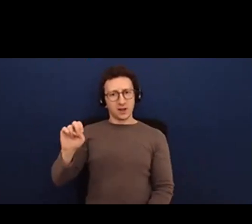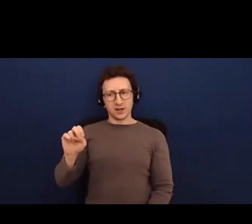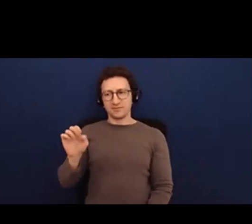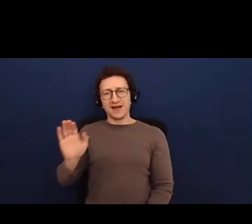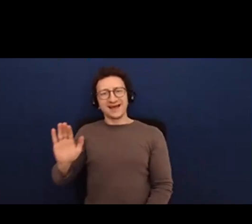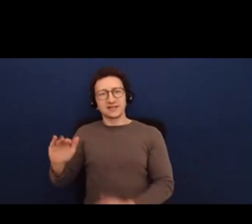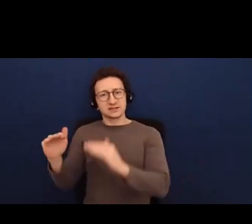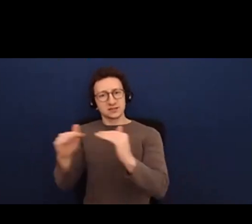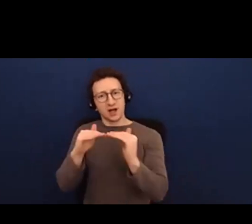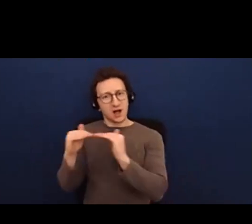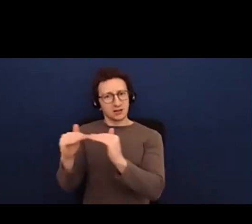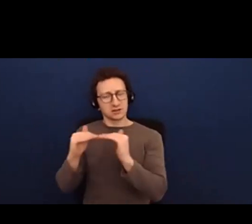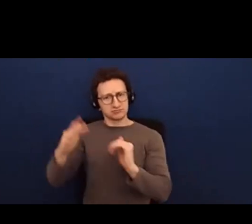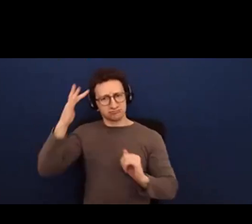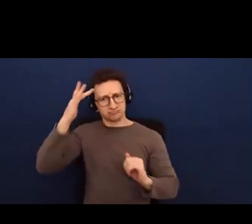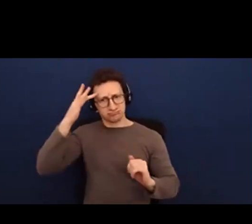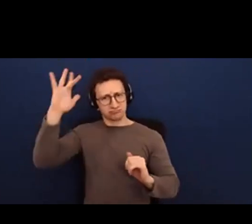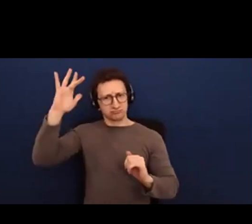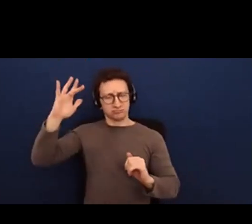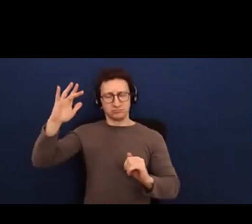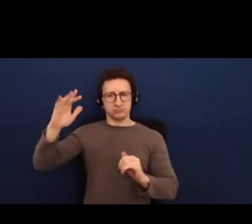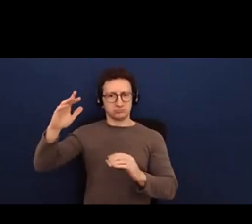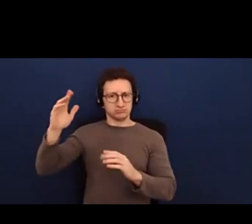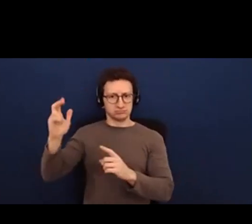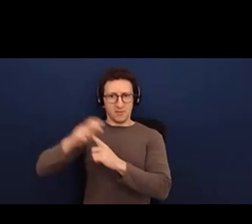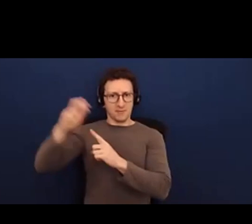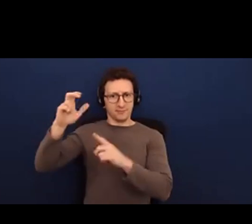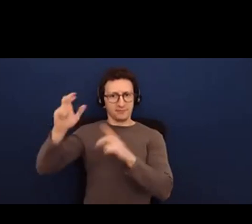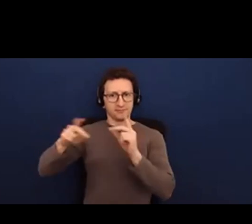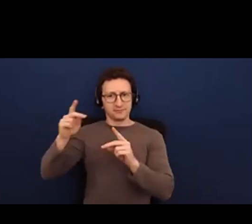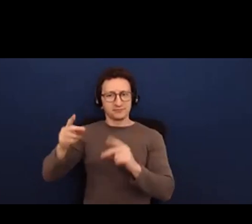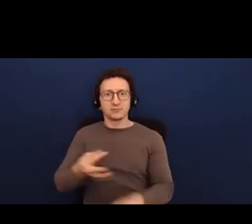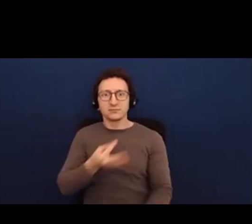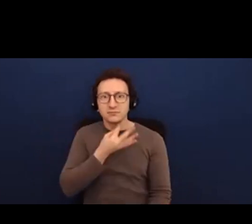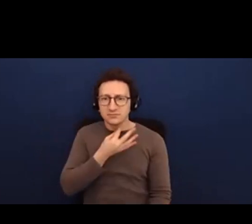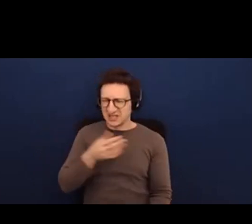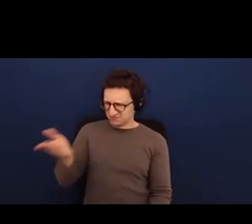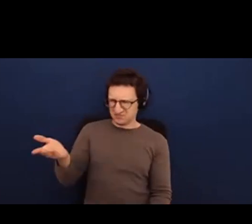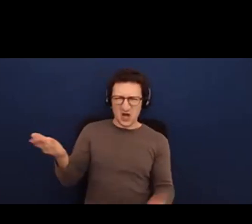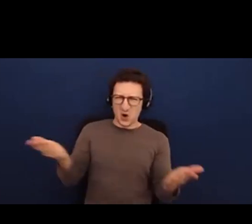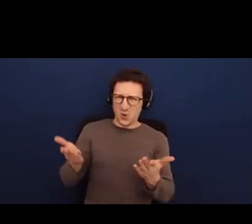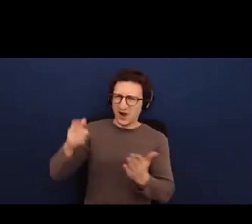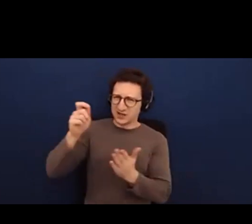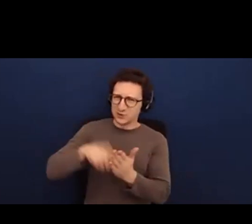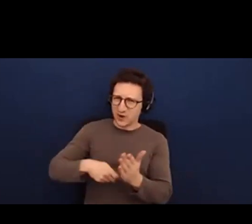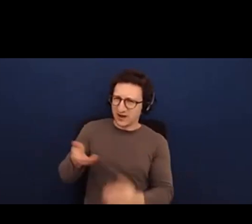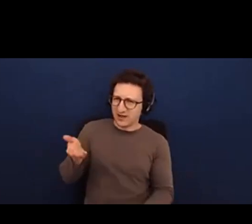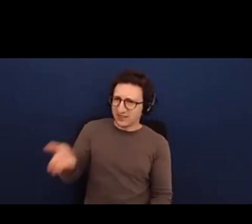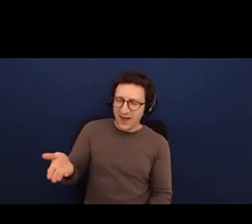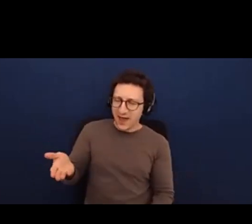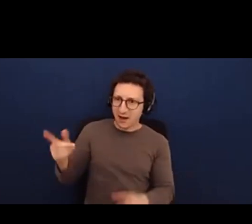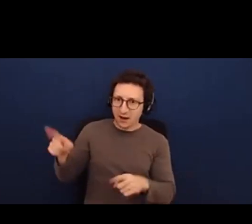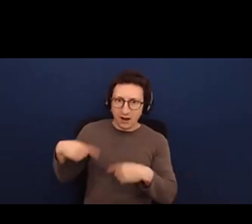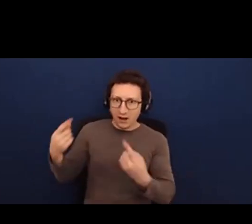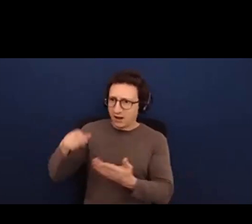who were all very well known, all wondered what was in the diary and what he has been writing